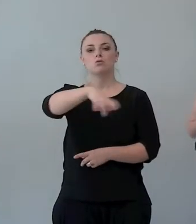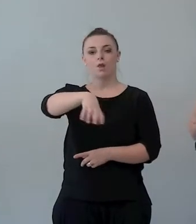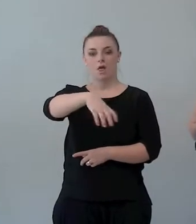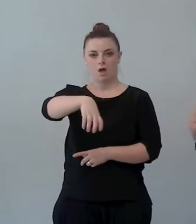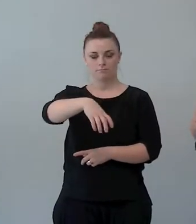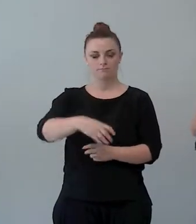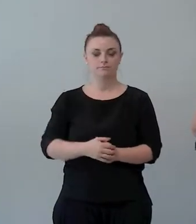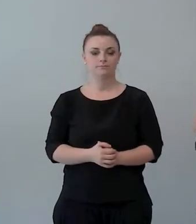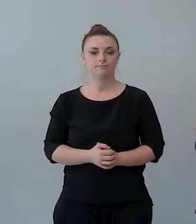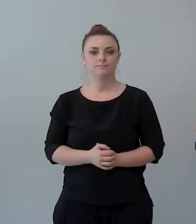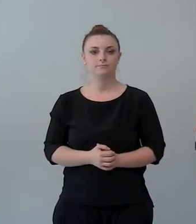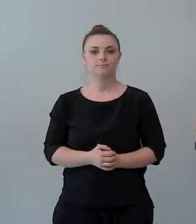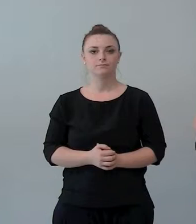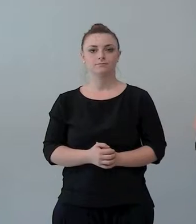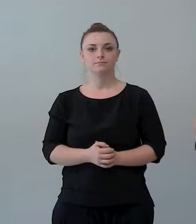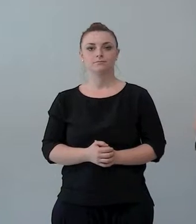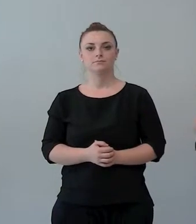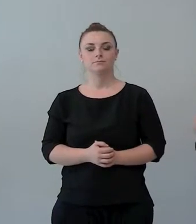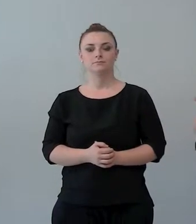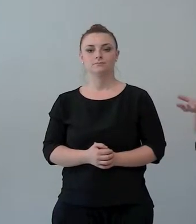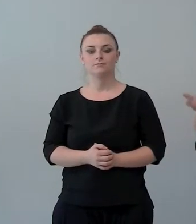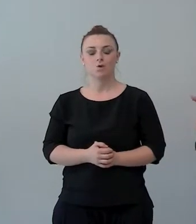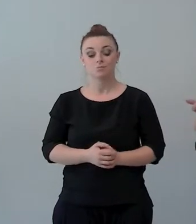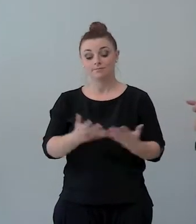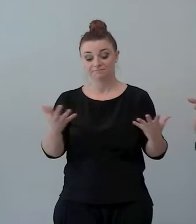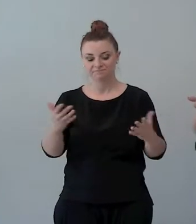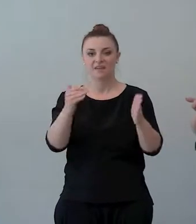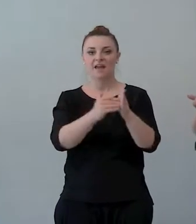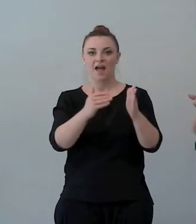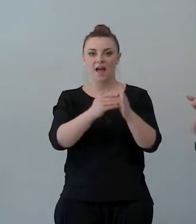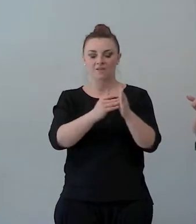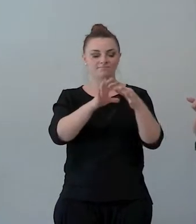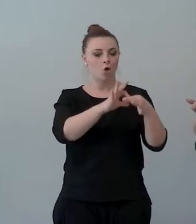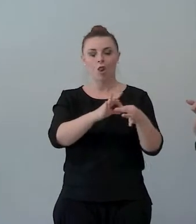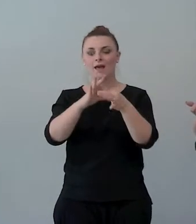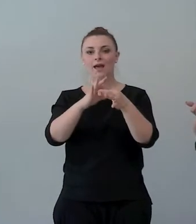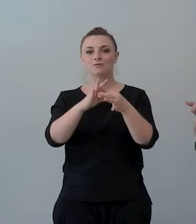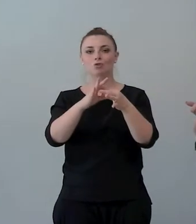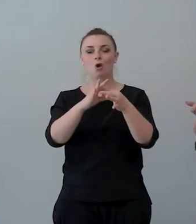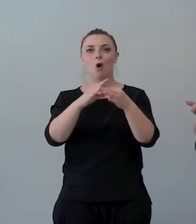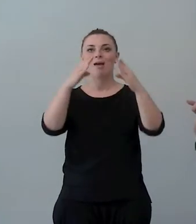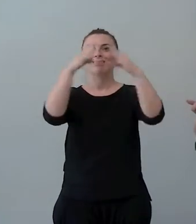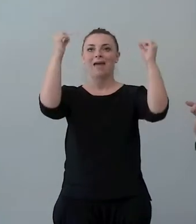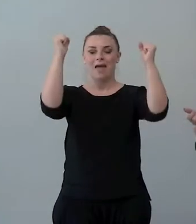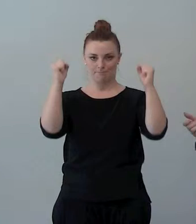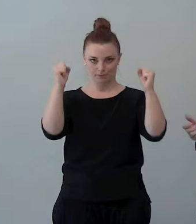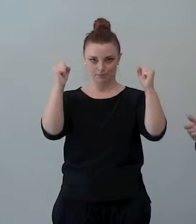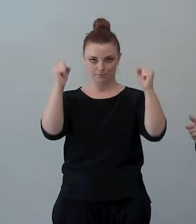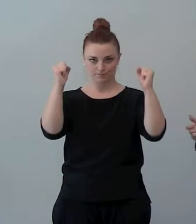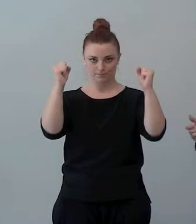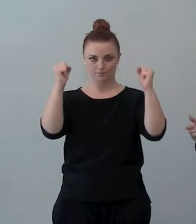al Tempio a Gerusalemme. Quindi, so this house that